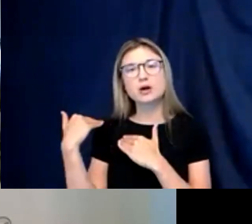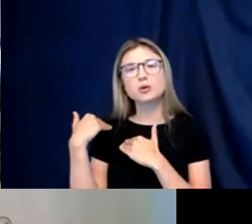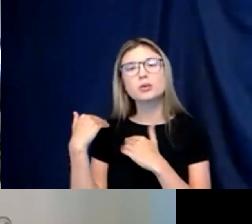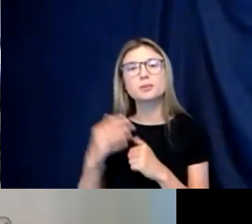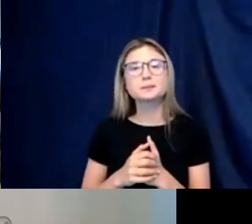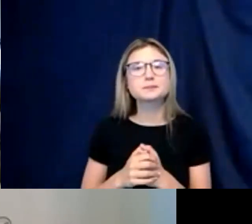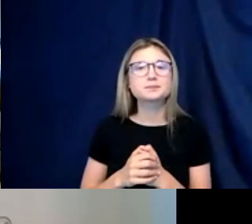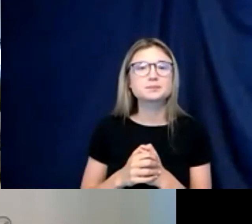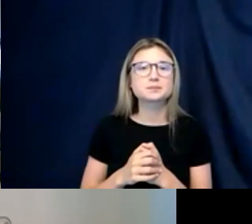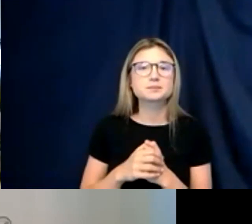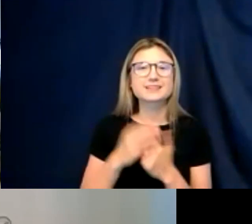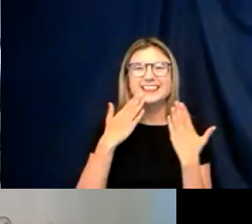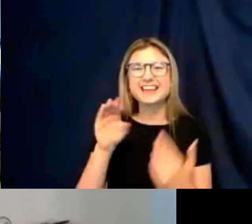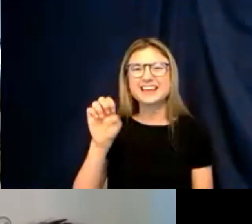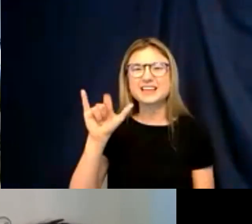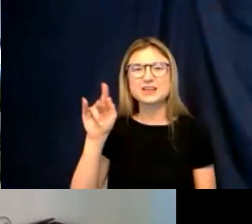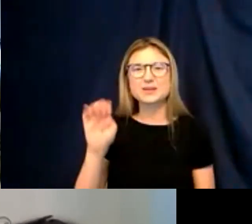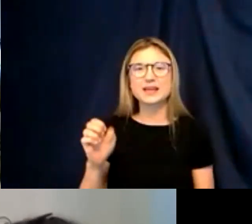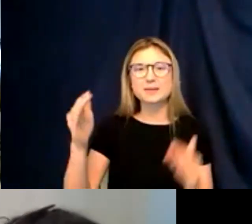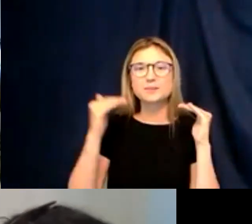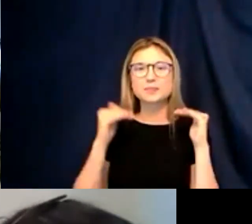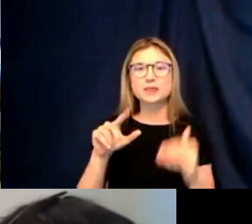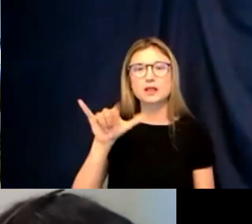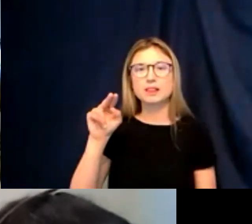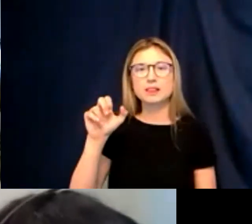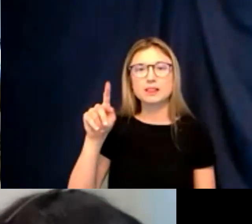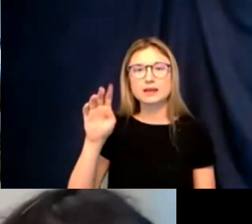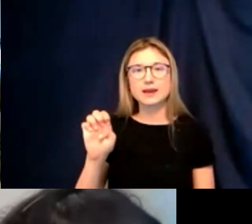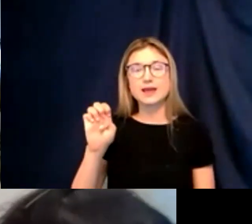Thank you, Elaine. And then we have Lynette and then Brenda.